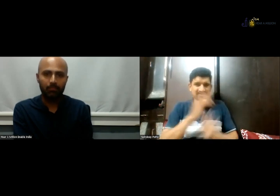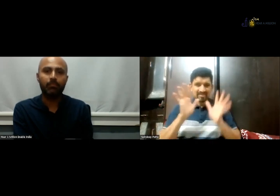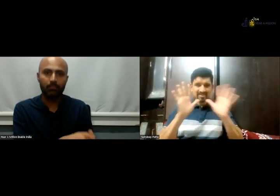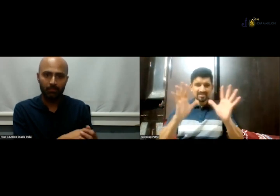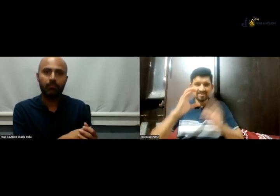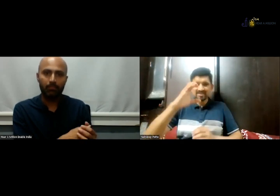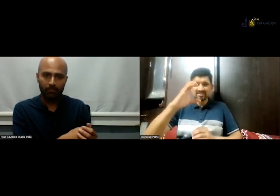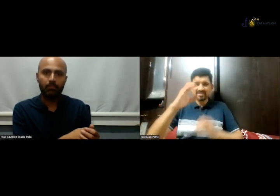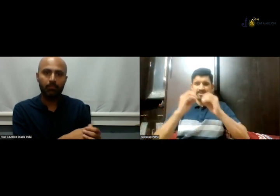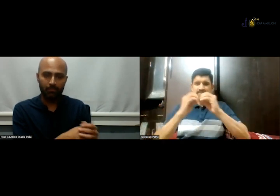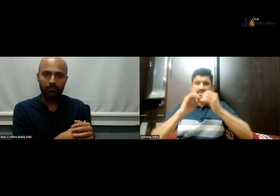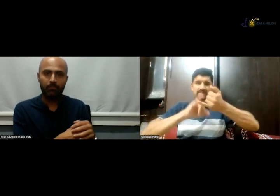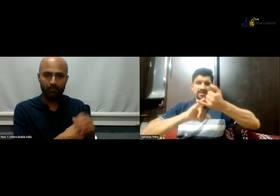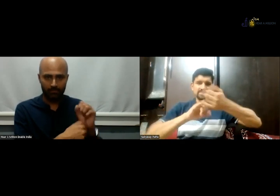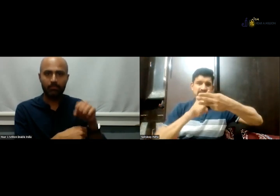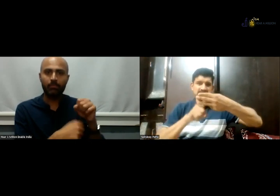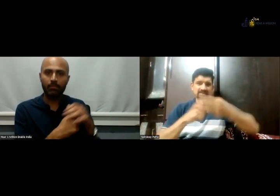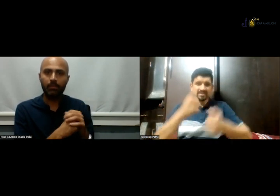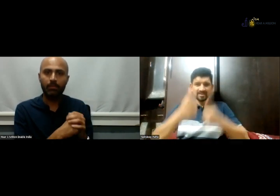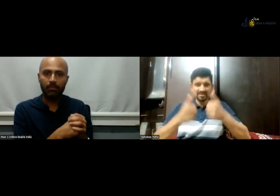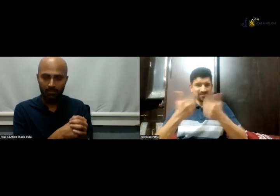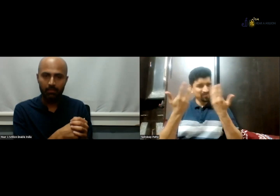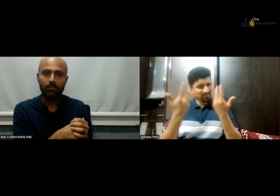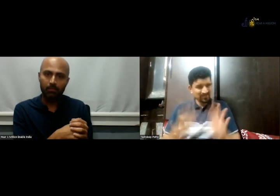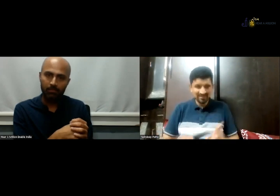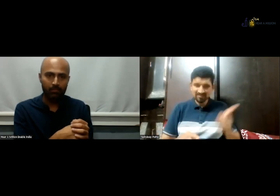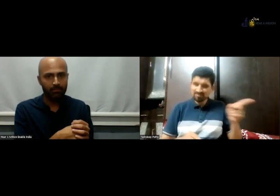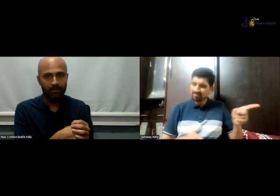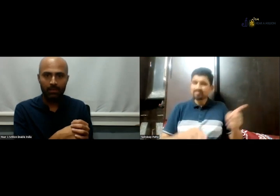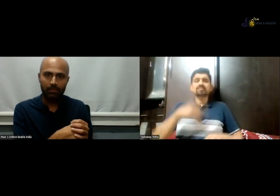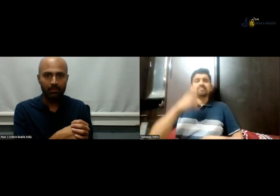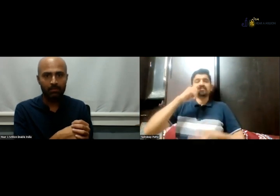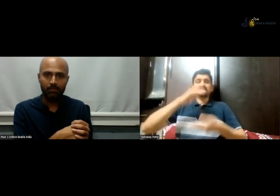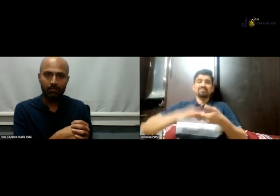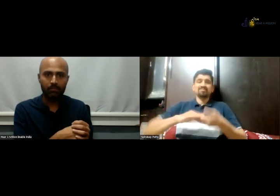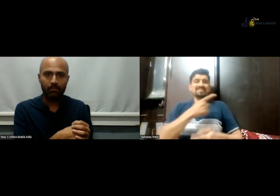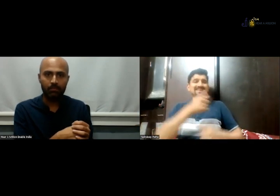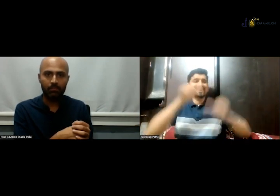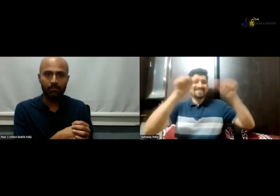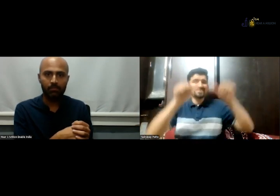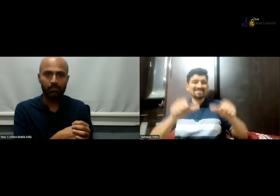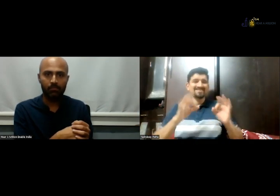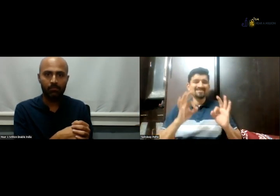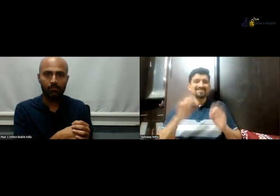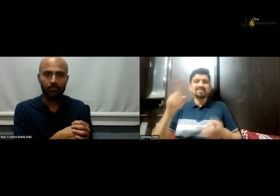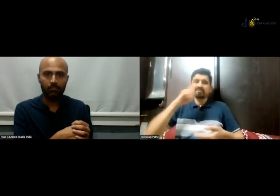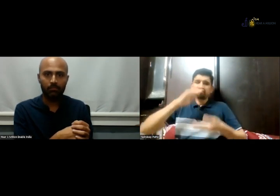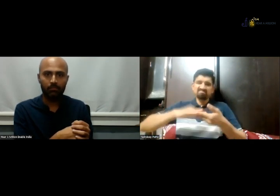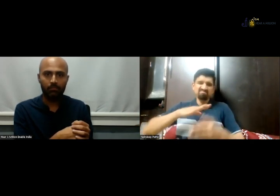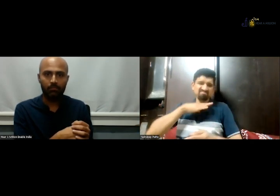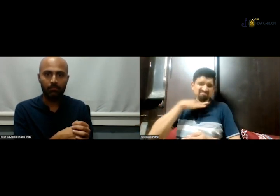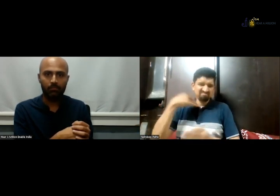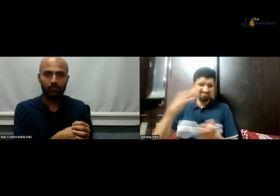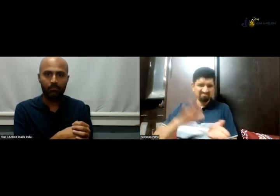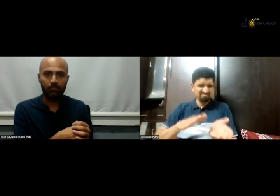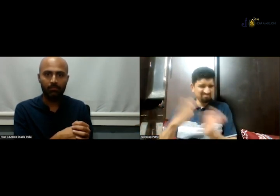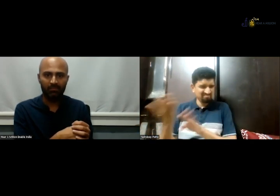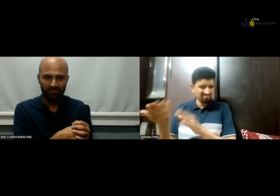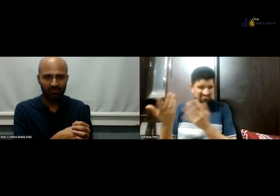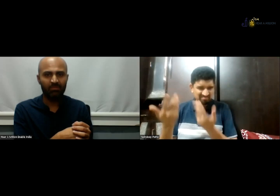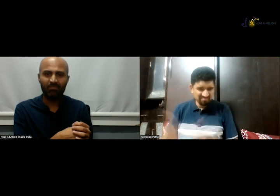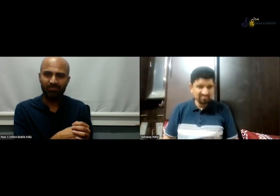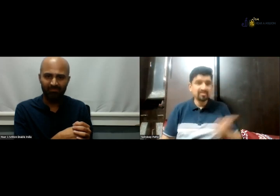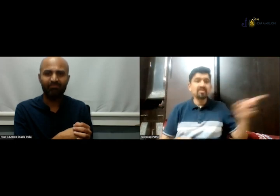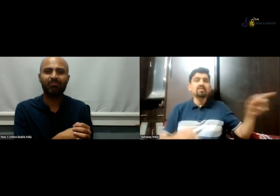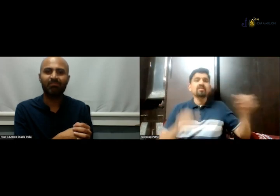was studying in 10th standard, right? In CBSE board. he completed his studies, and my